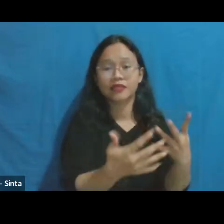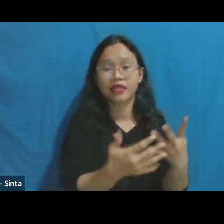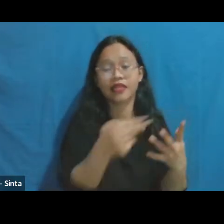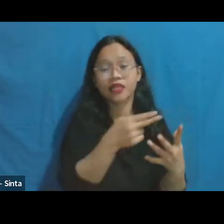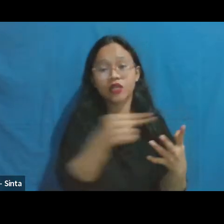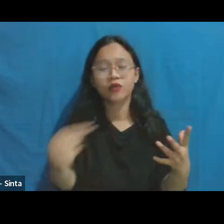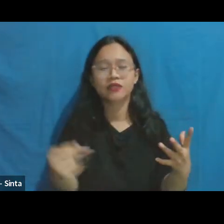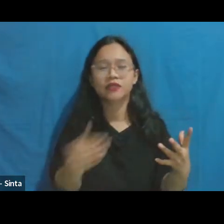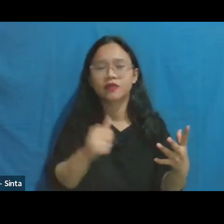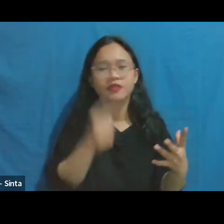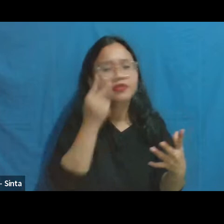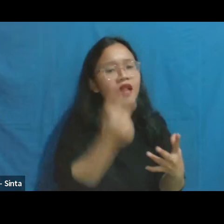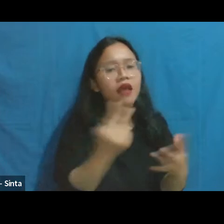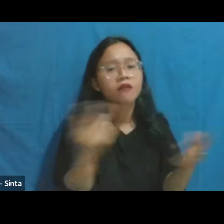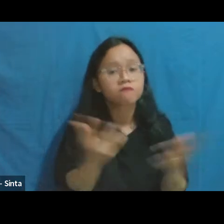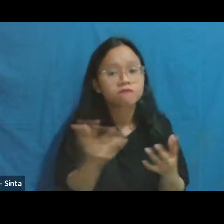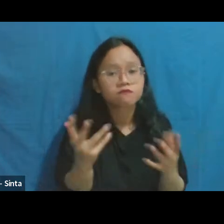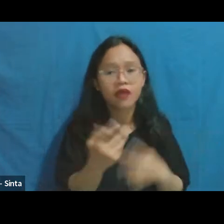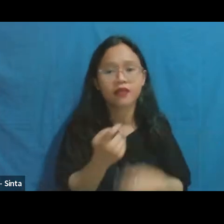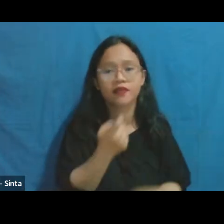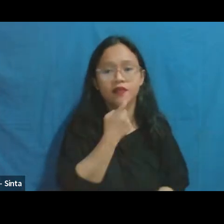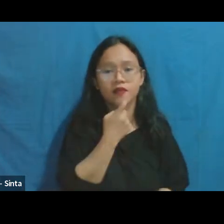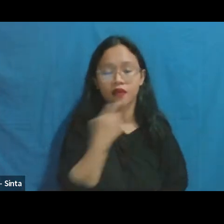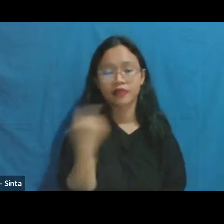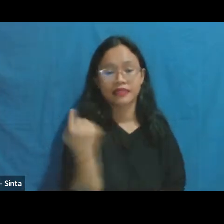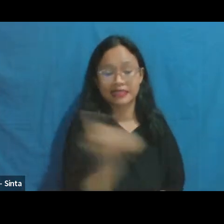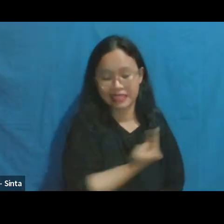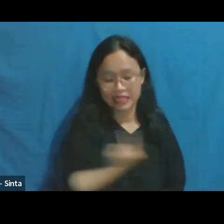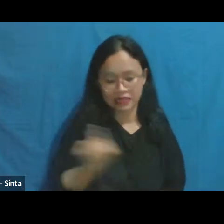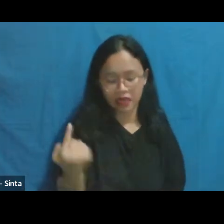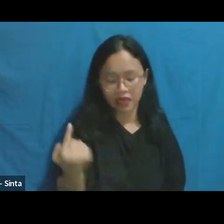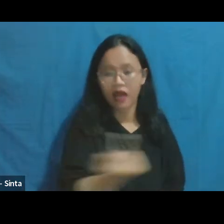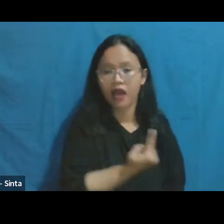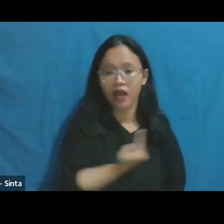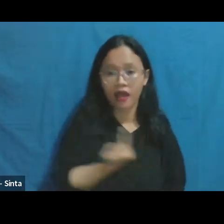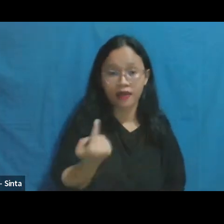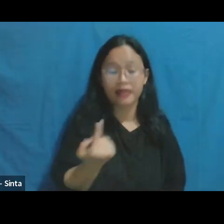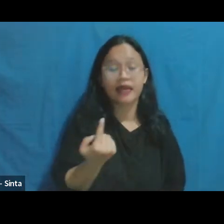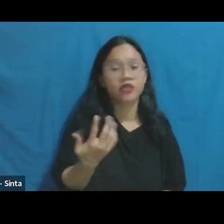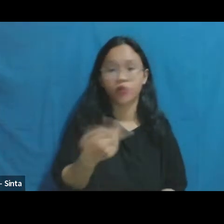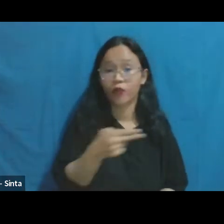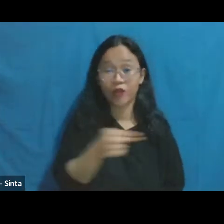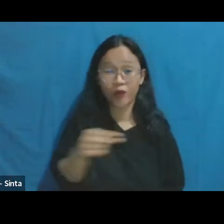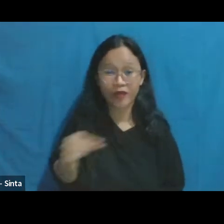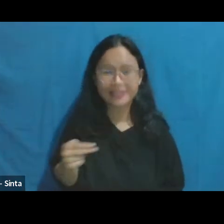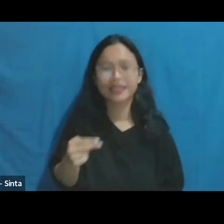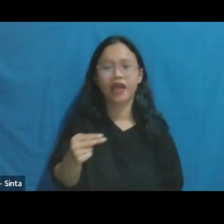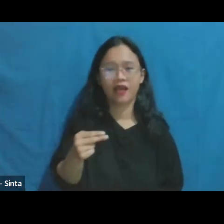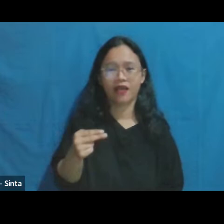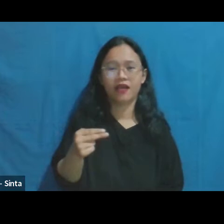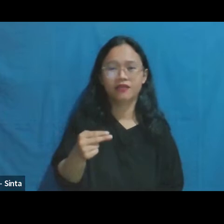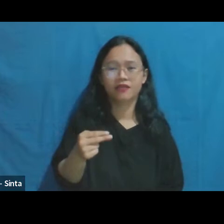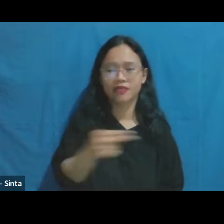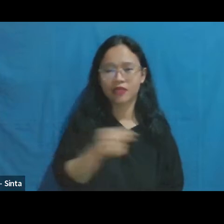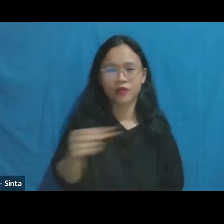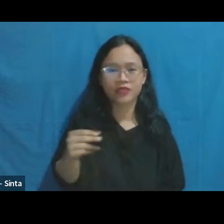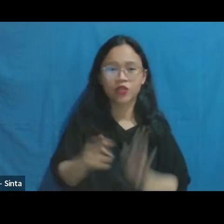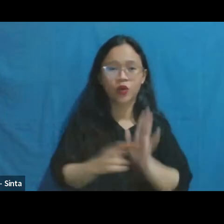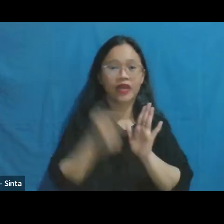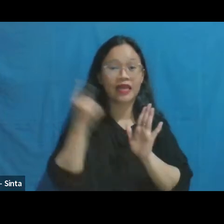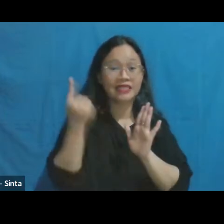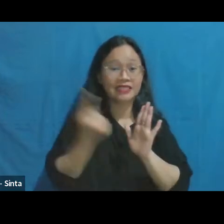our region is from Sabang to Merauke, which is in Papua. But the Indonesians, especially the